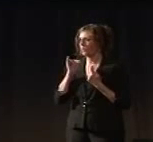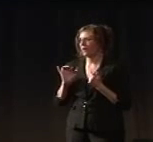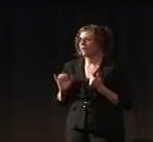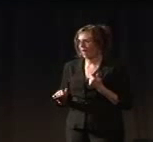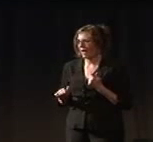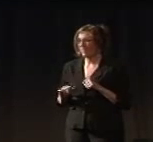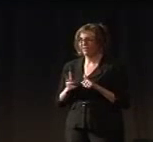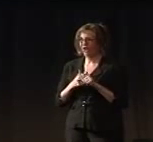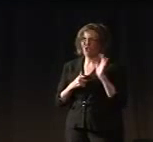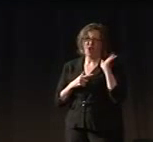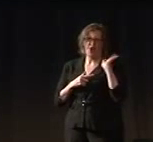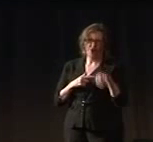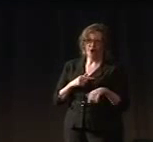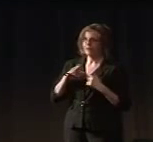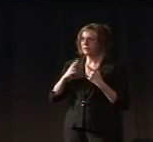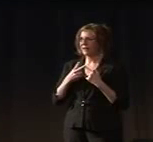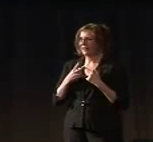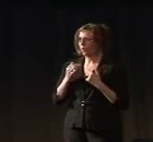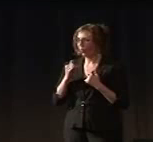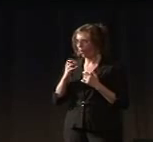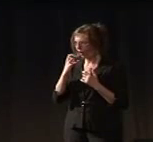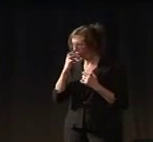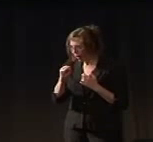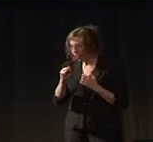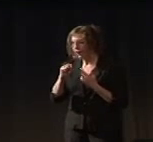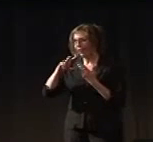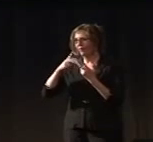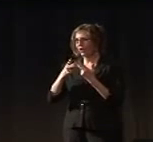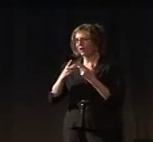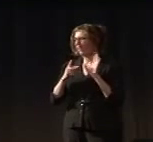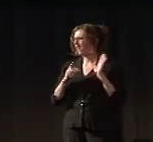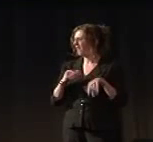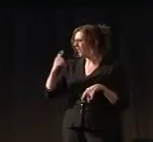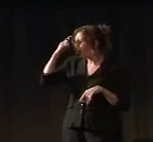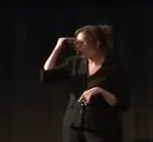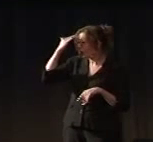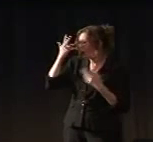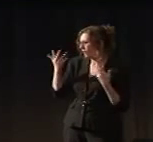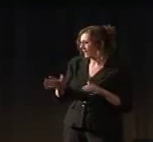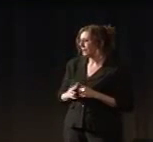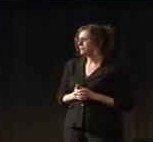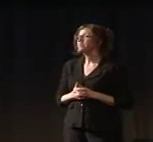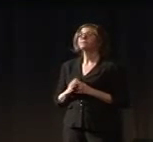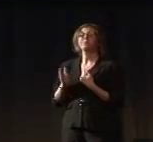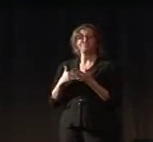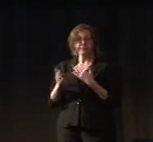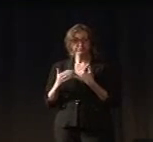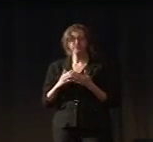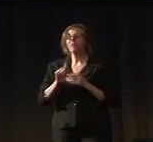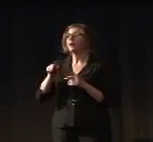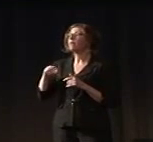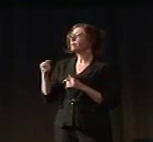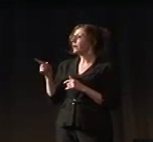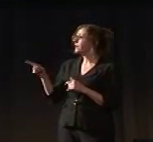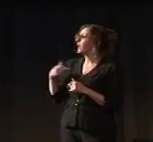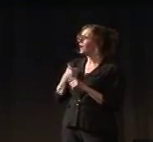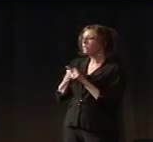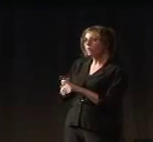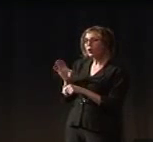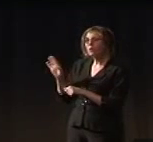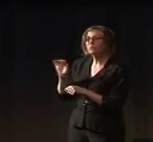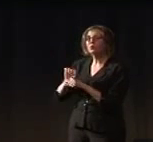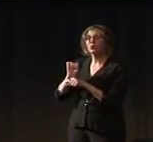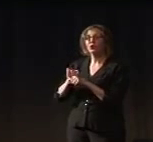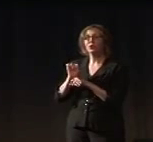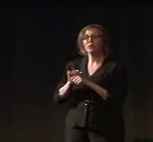delight in returning to share with my students to this day. Of course, Professor Latour began there. He didn't stop there. It was followed in very rapid order by